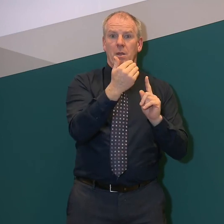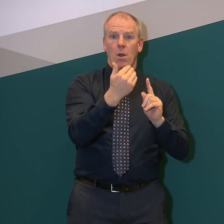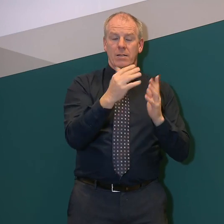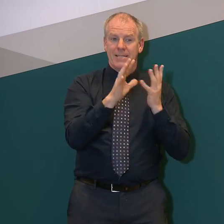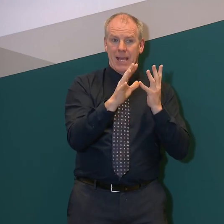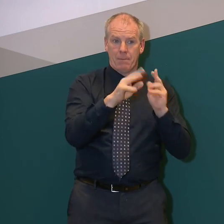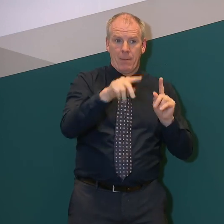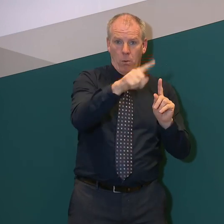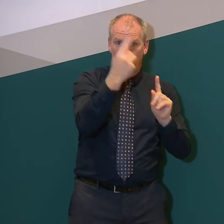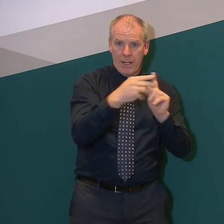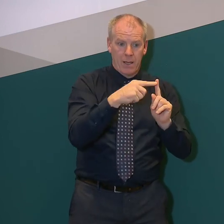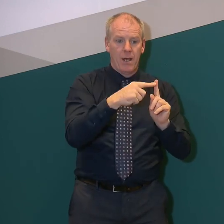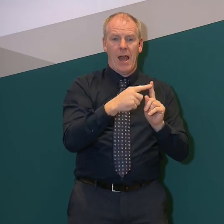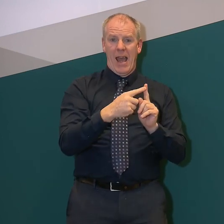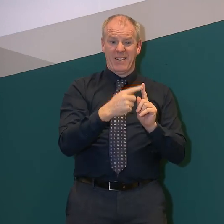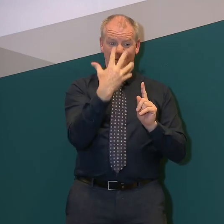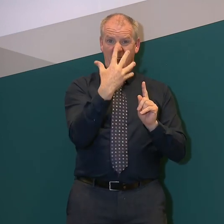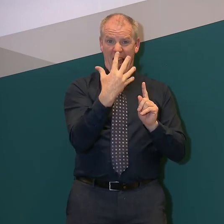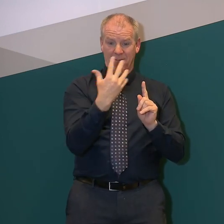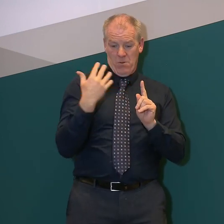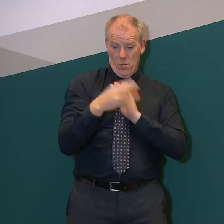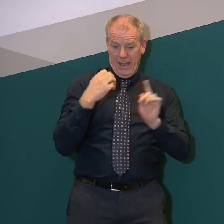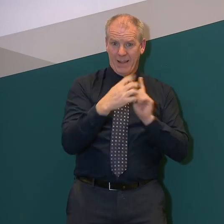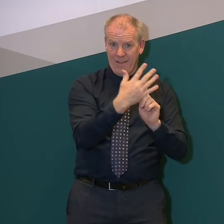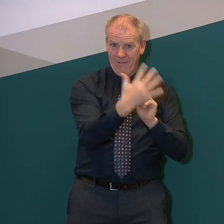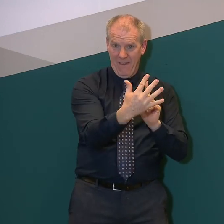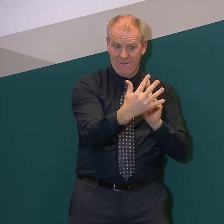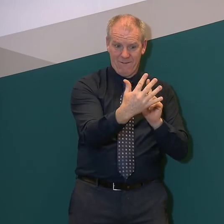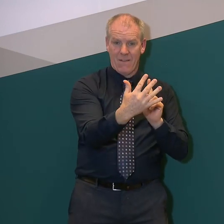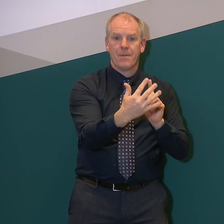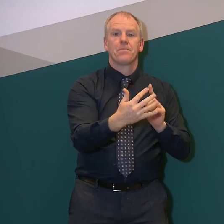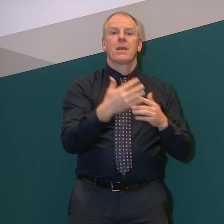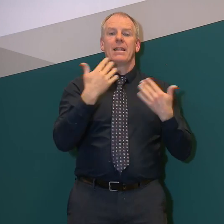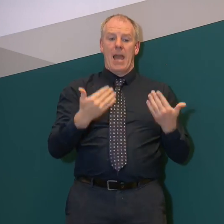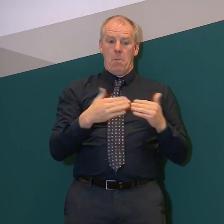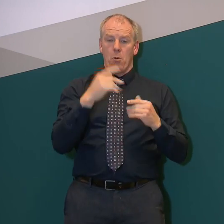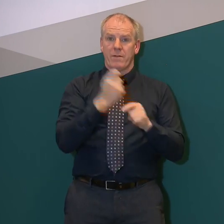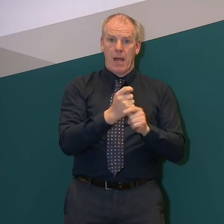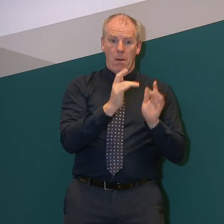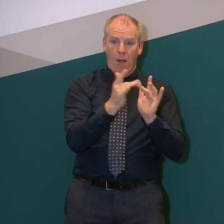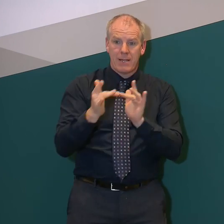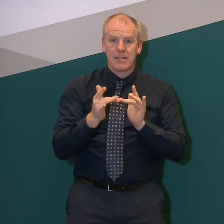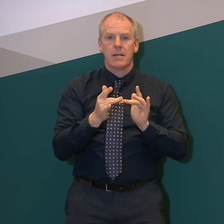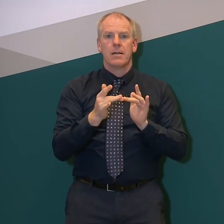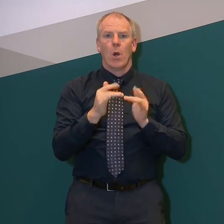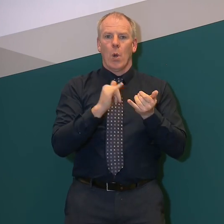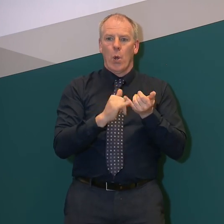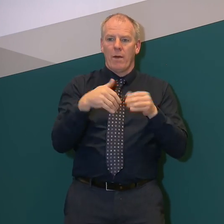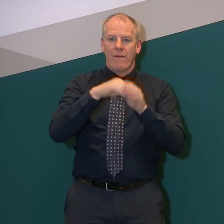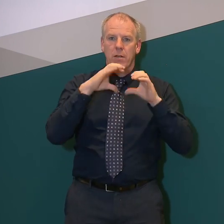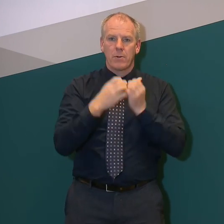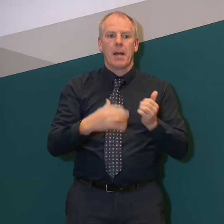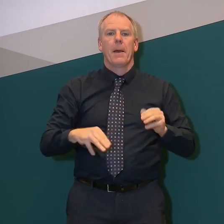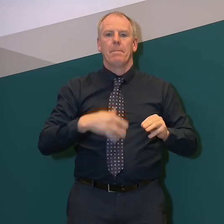the weekend, and it continues to fall. And for the most part, the contacts now of cases identified in the community are the people that you live with. So the